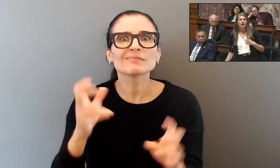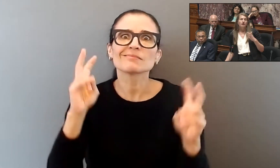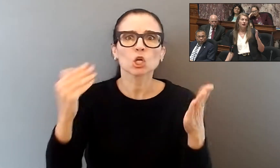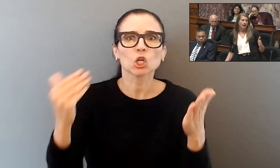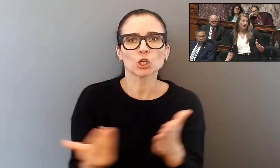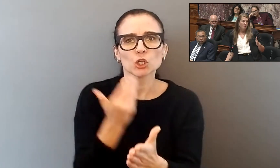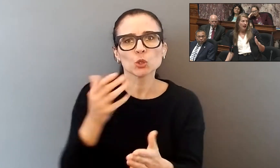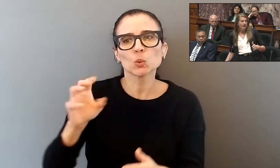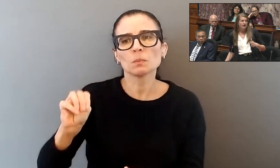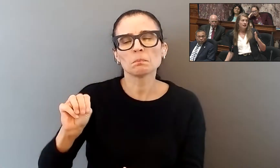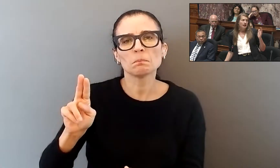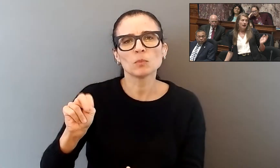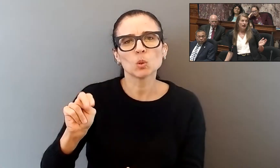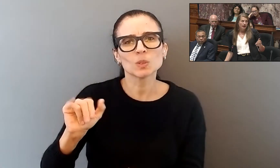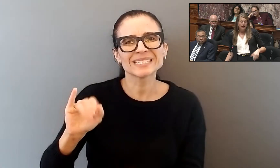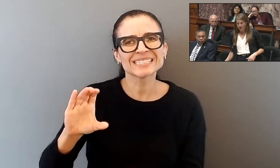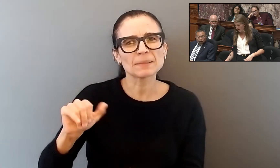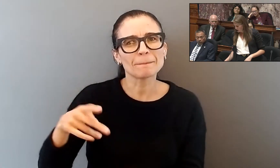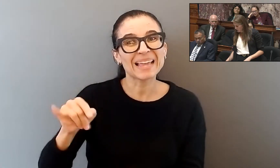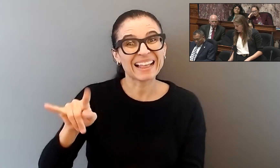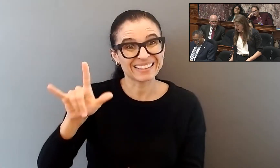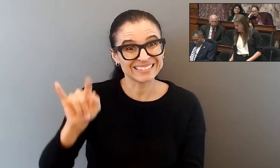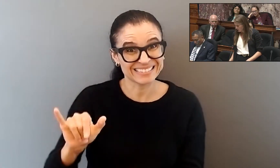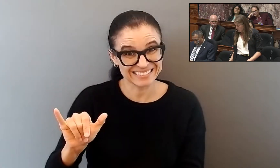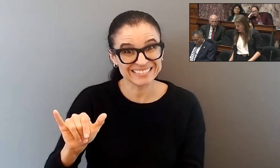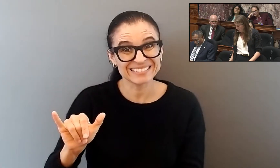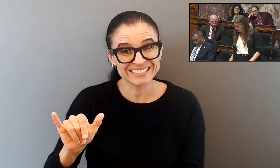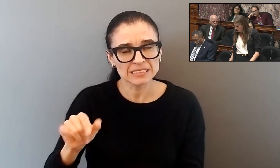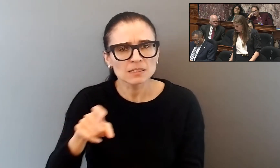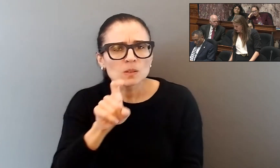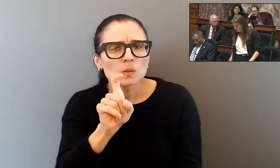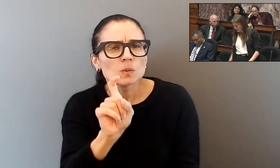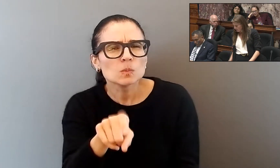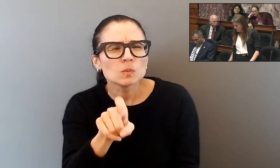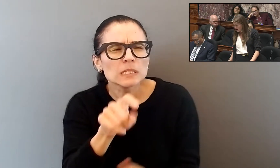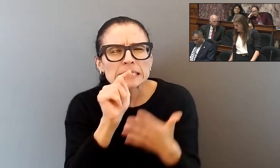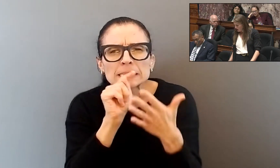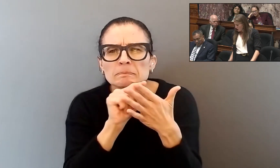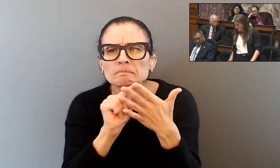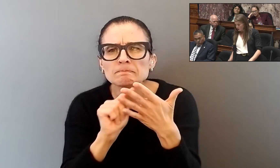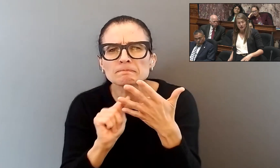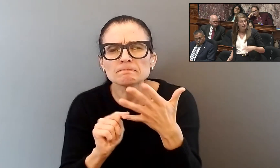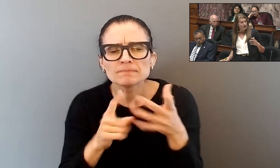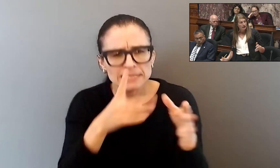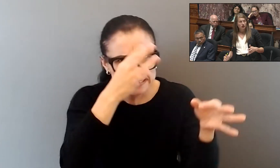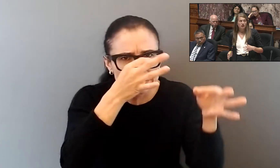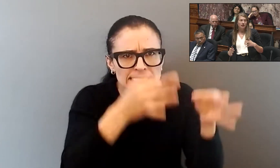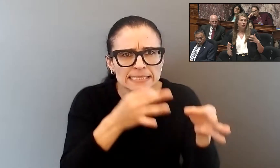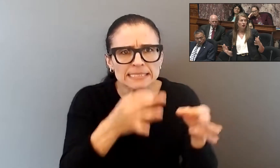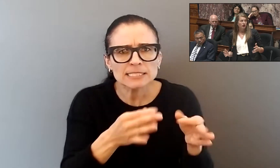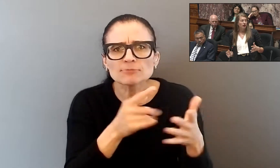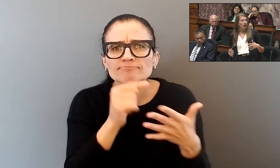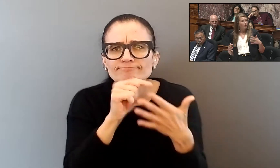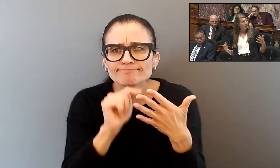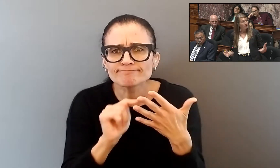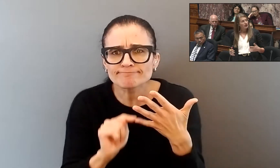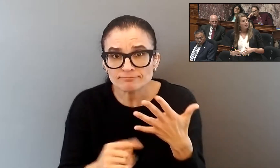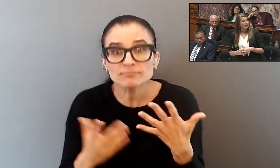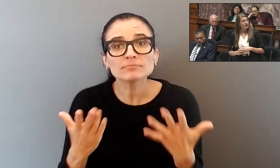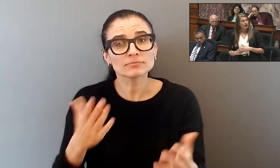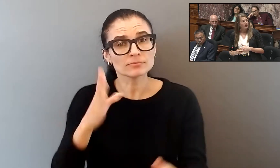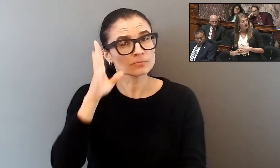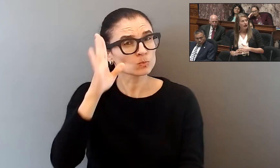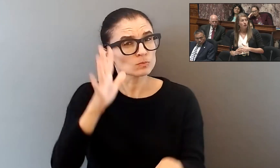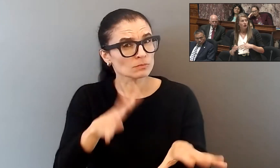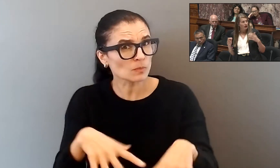of the letters patent and then the first municipal election in OK Falls, and those decisions including on boundaries